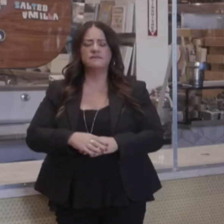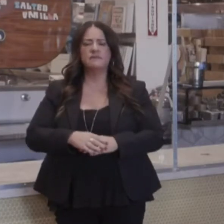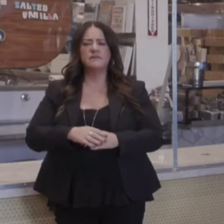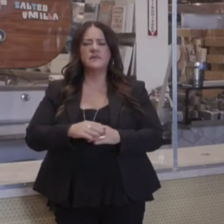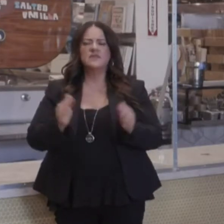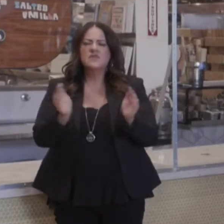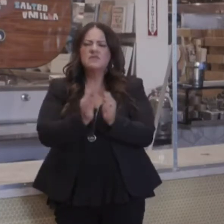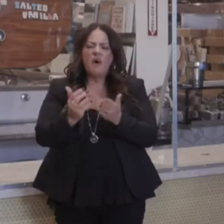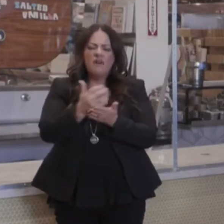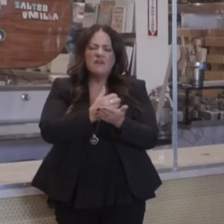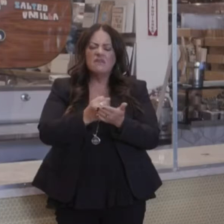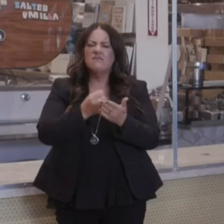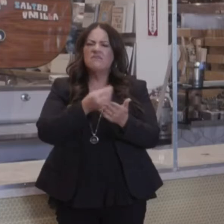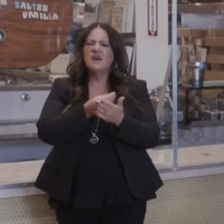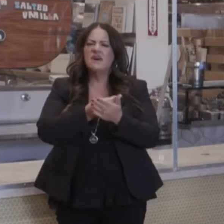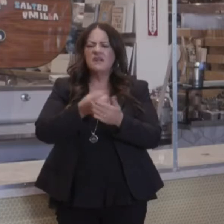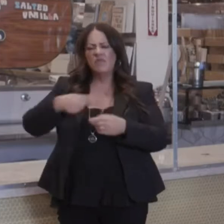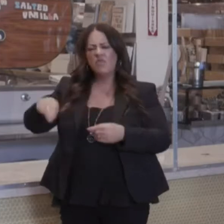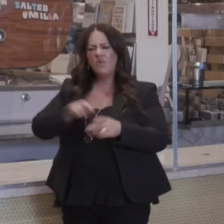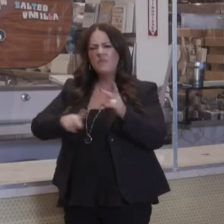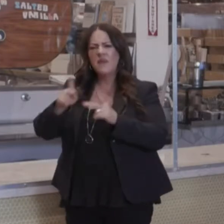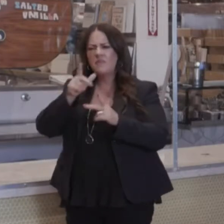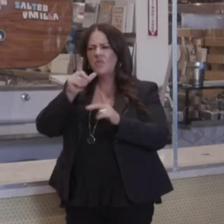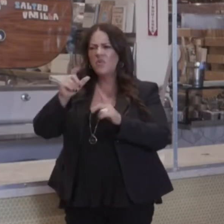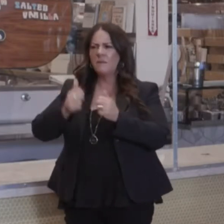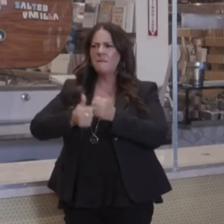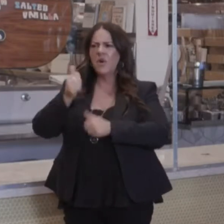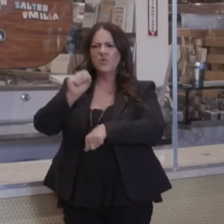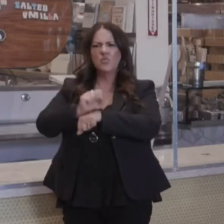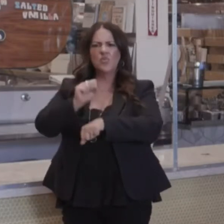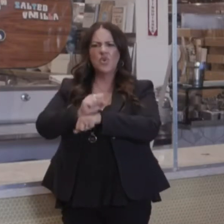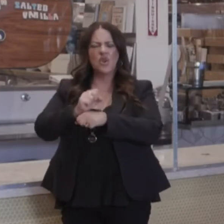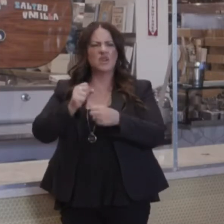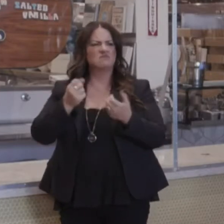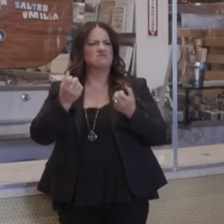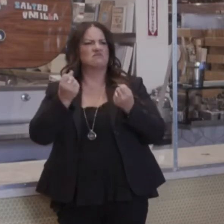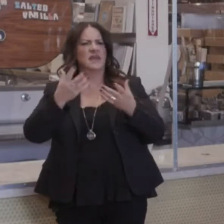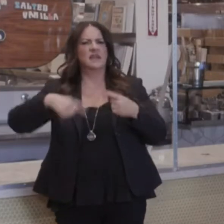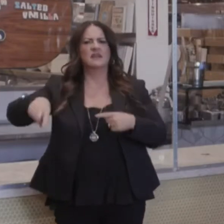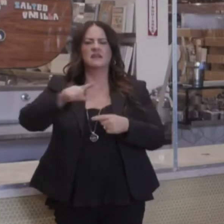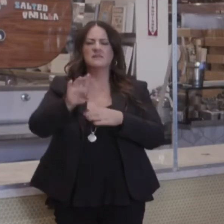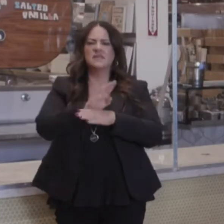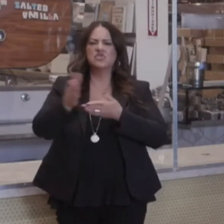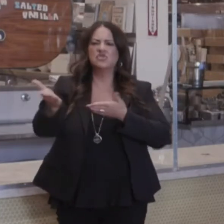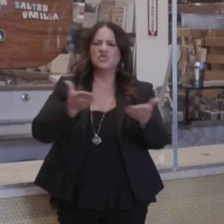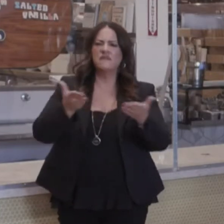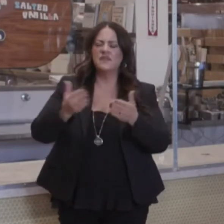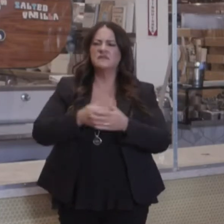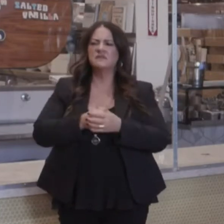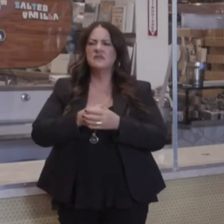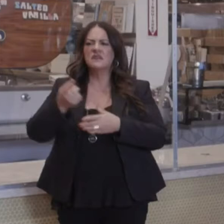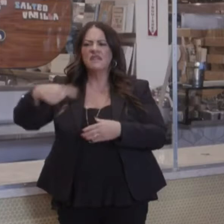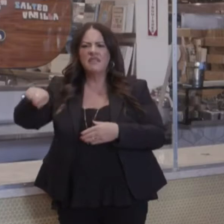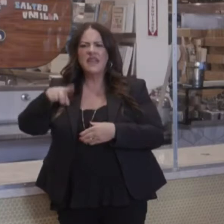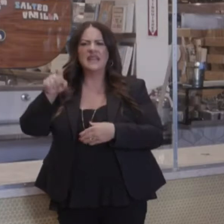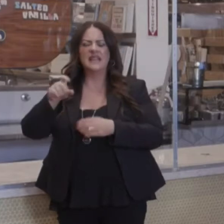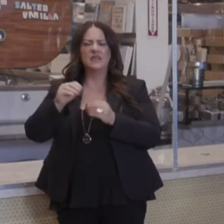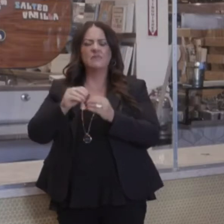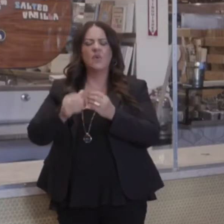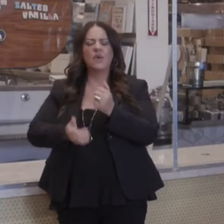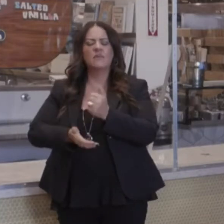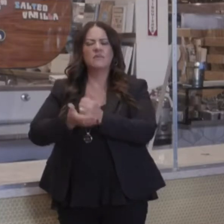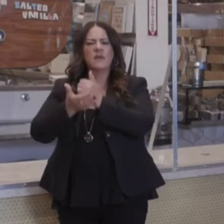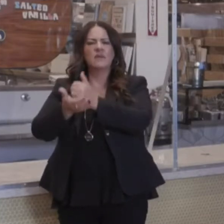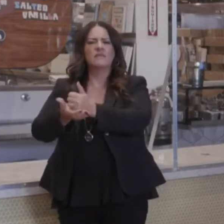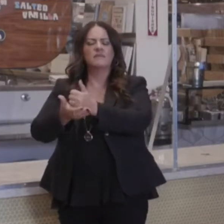often been on the front lines in service jobs with high levels of exposure. This will give them an additional tax rebate to help them make